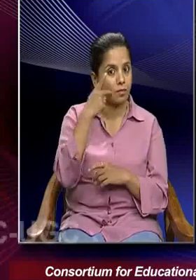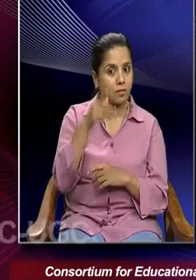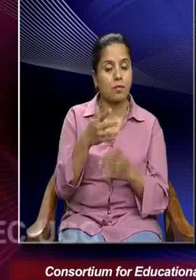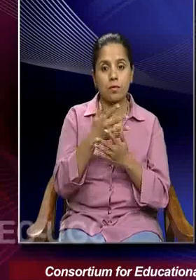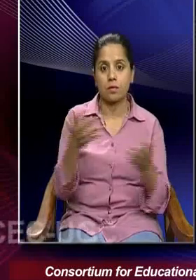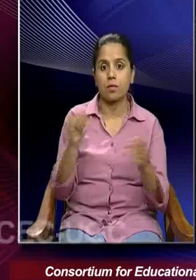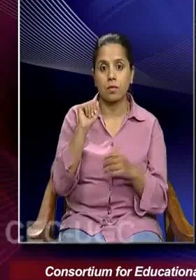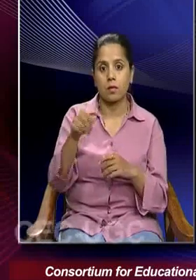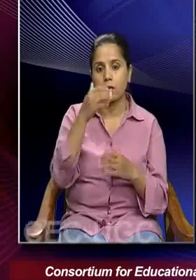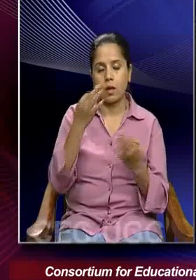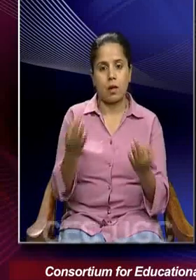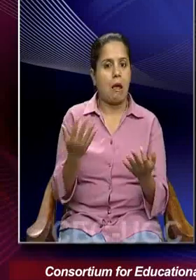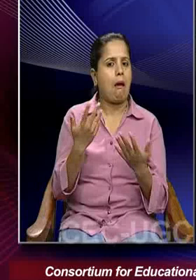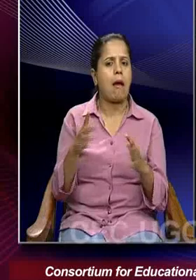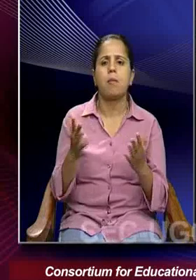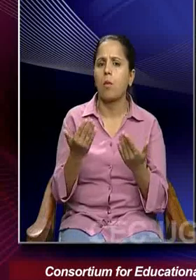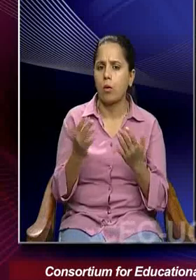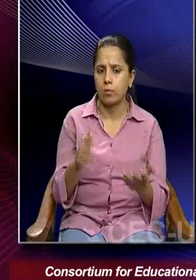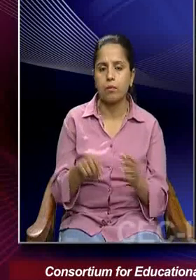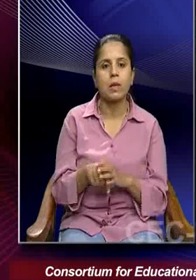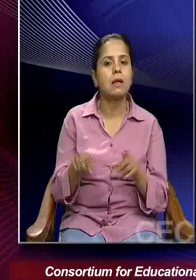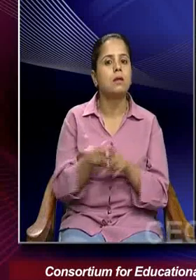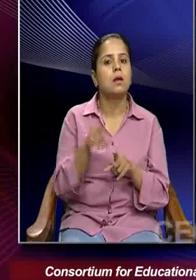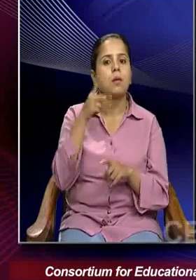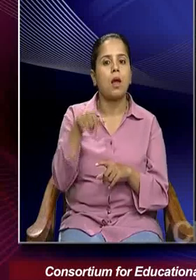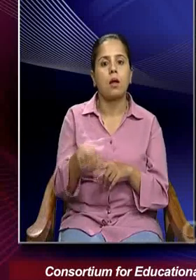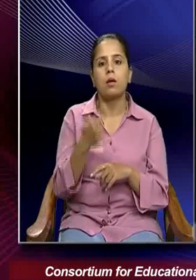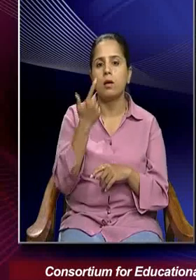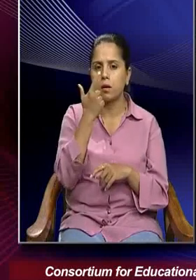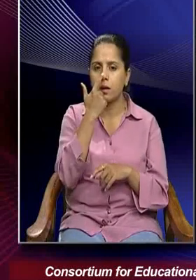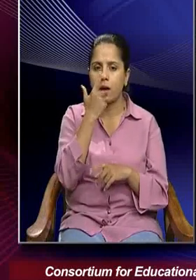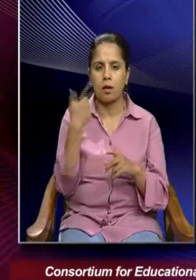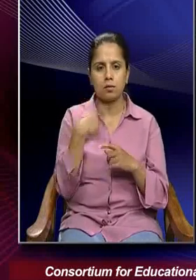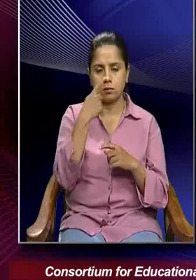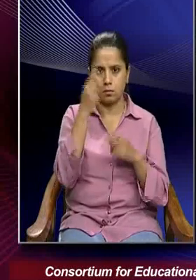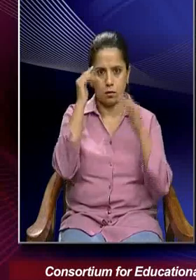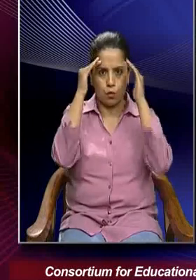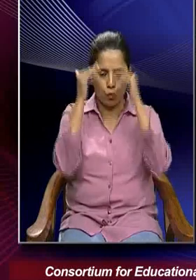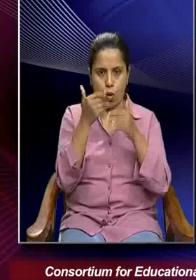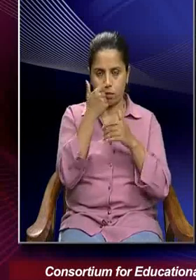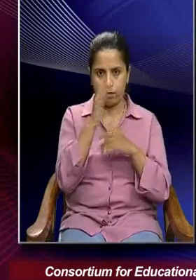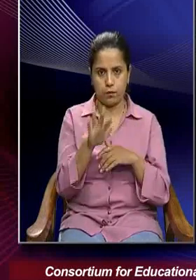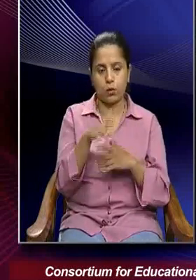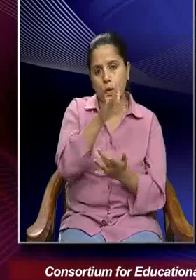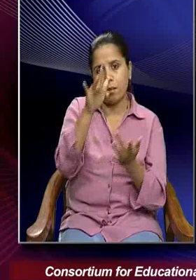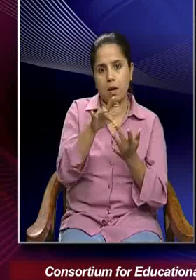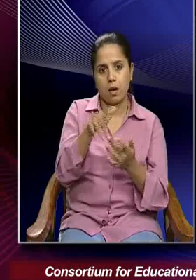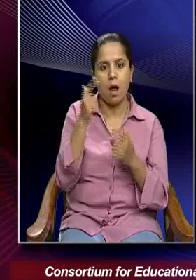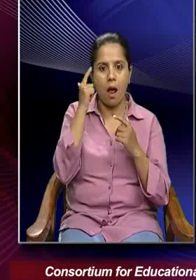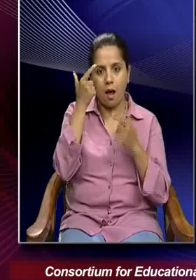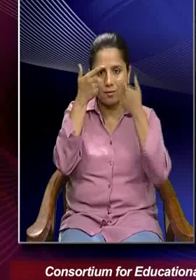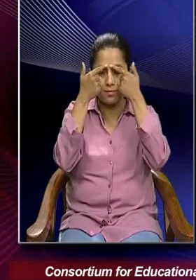of meditation could be anything. It could be like a tip of the nose, or the midpoint of the